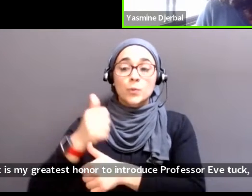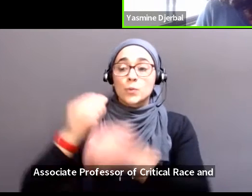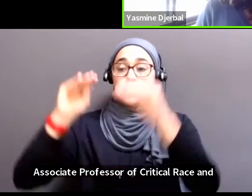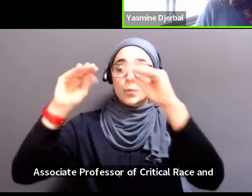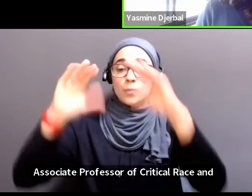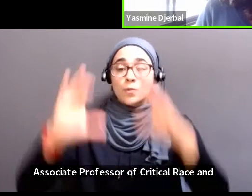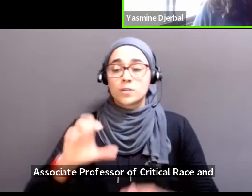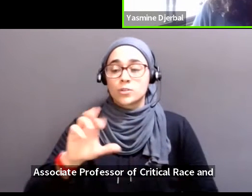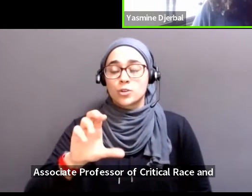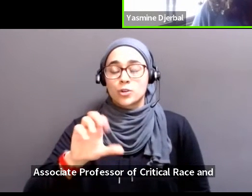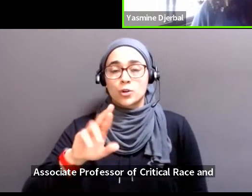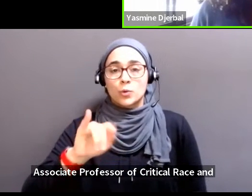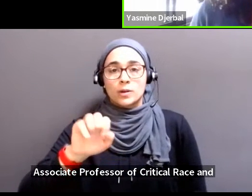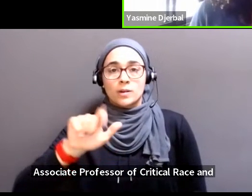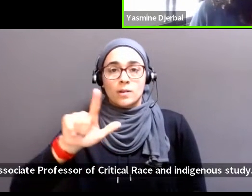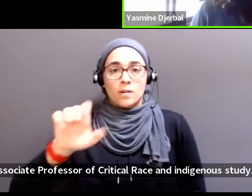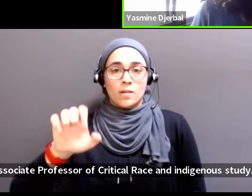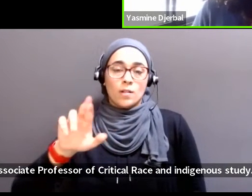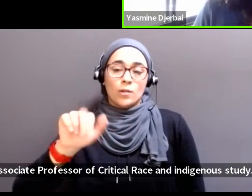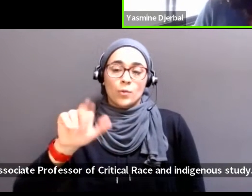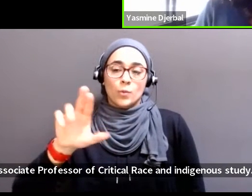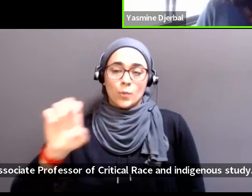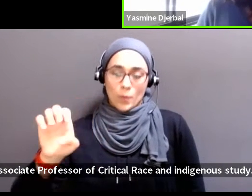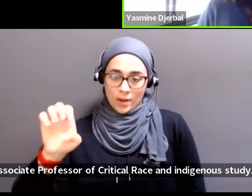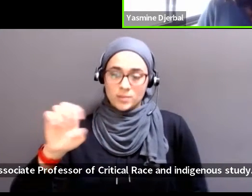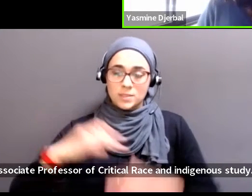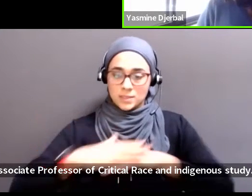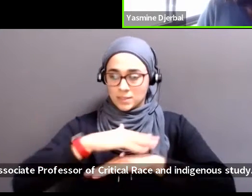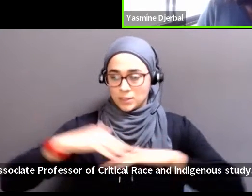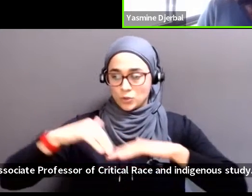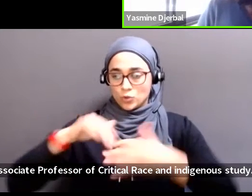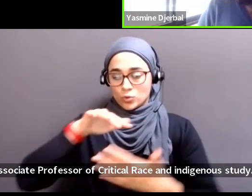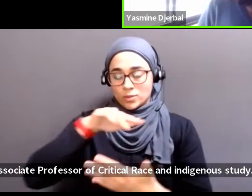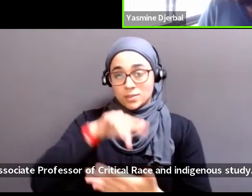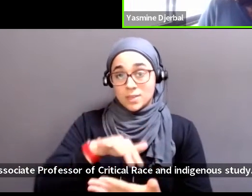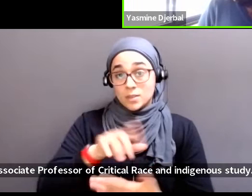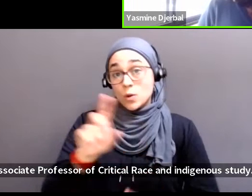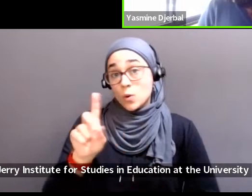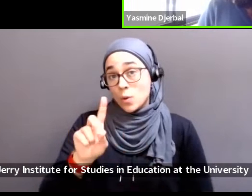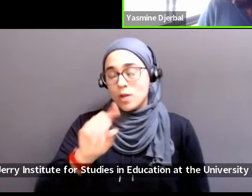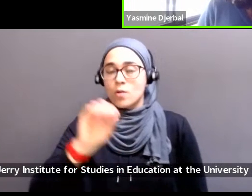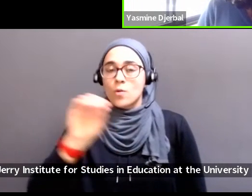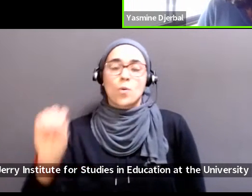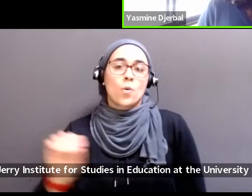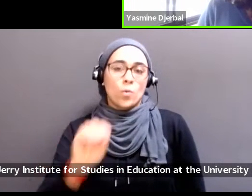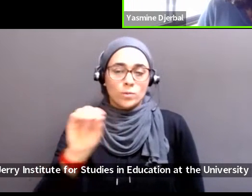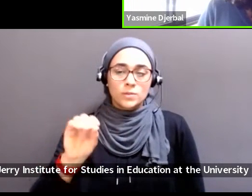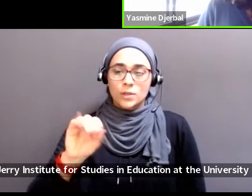Studies, Ontario Institute for Studies in Education at the University of Toronto.